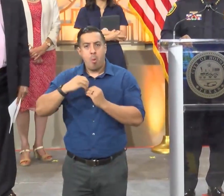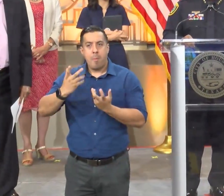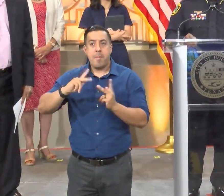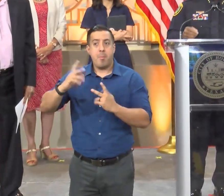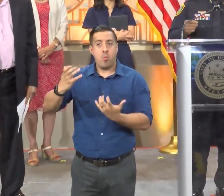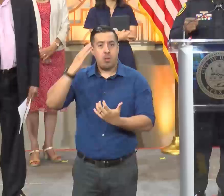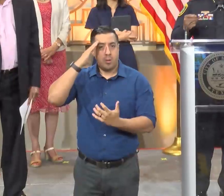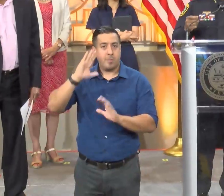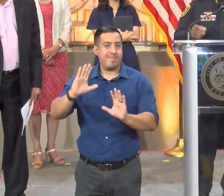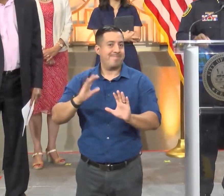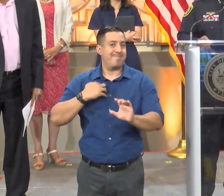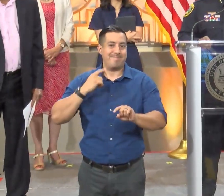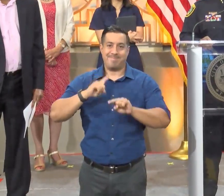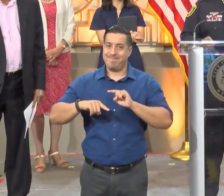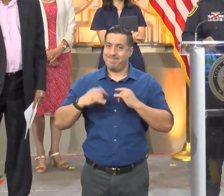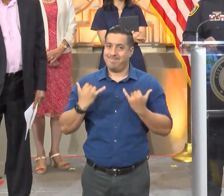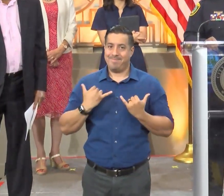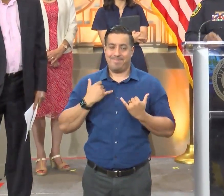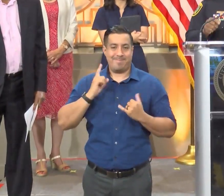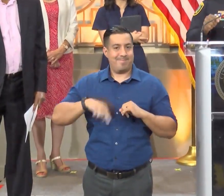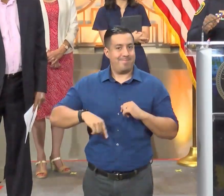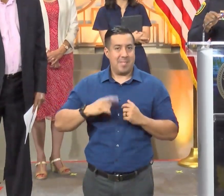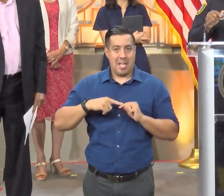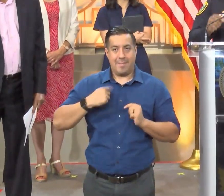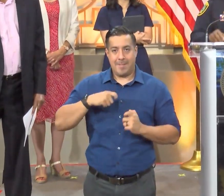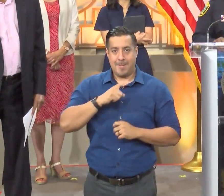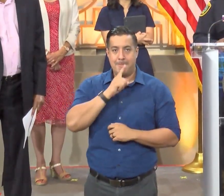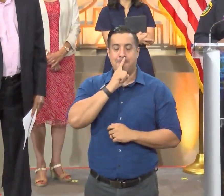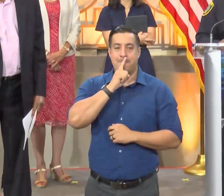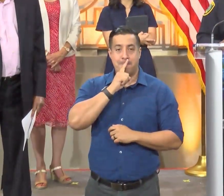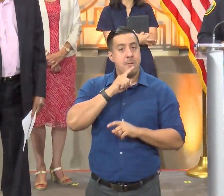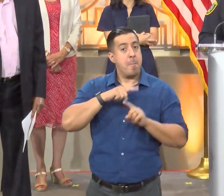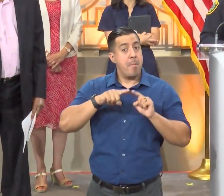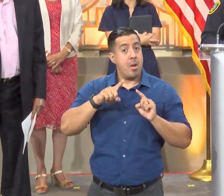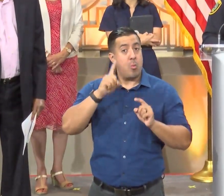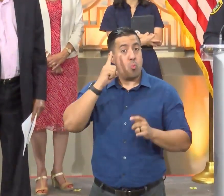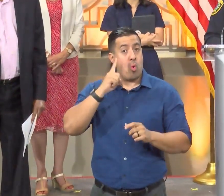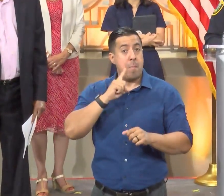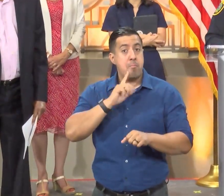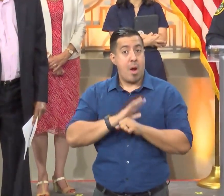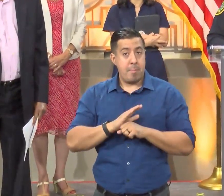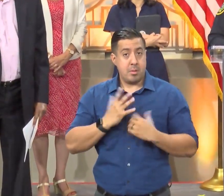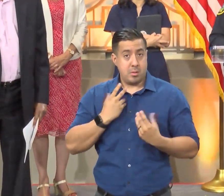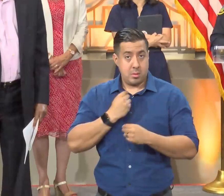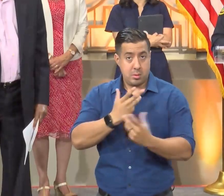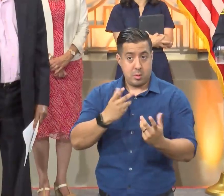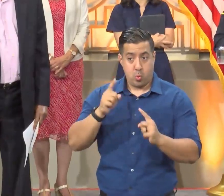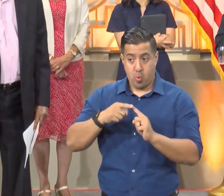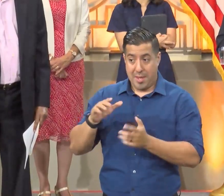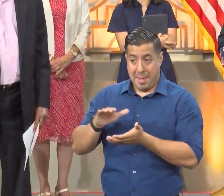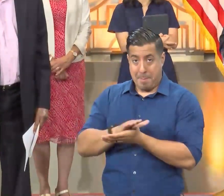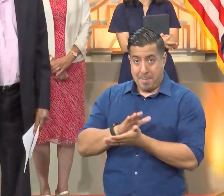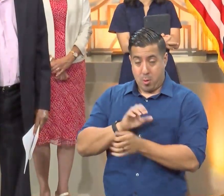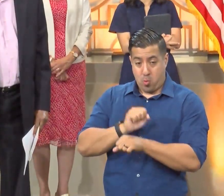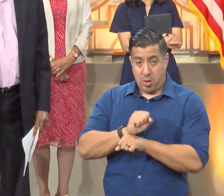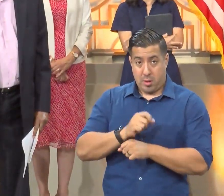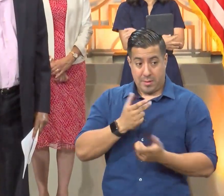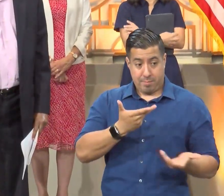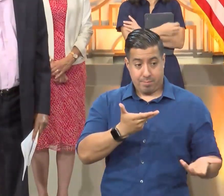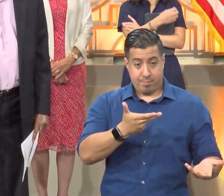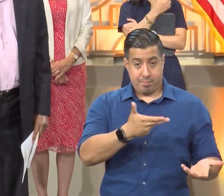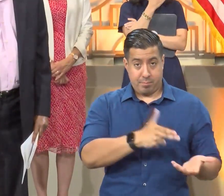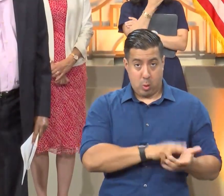investigations. I cannot do that right now. But I make you one promise. As soon as that paperwork that is